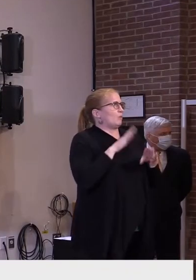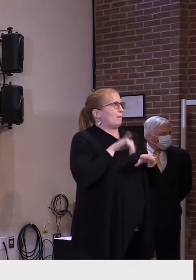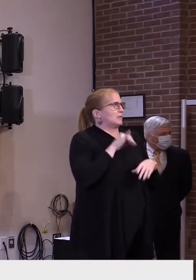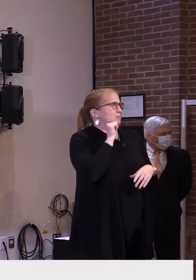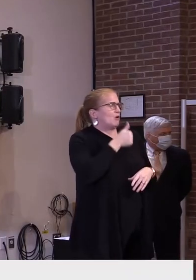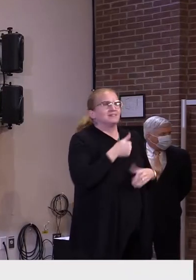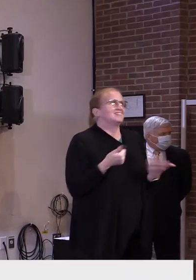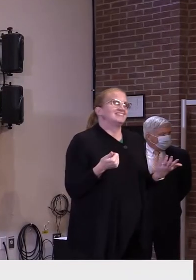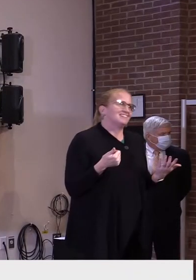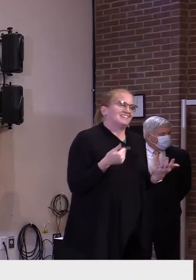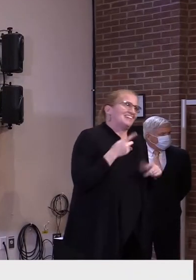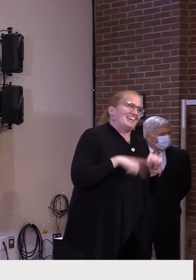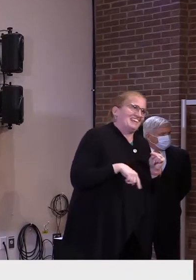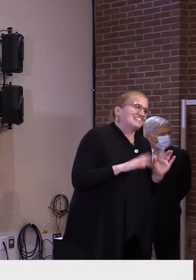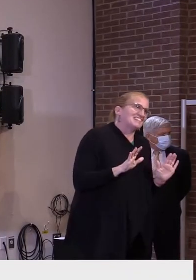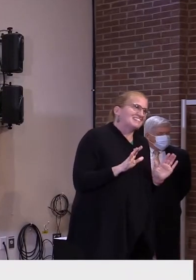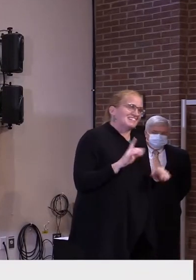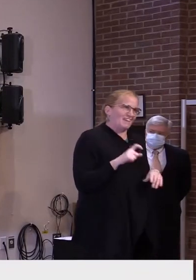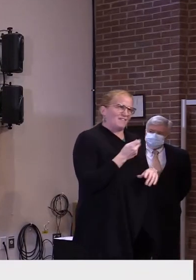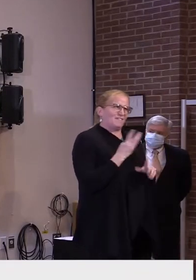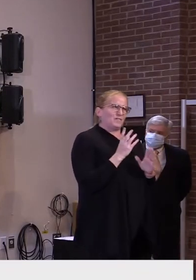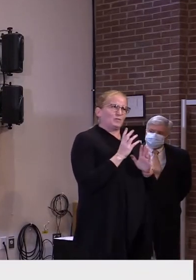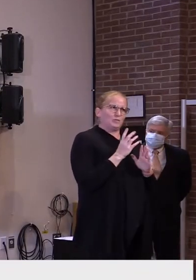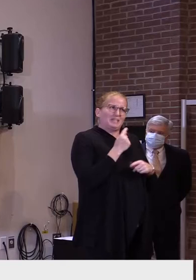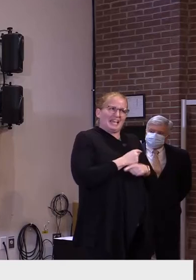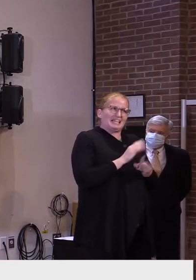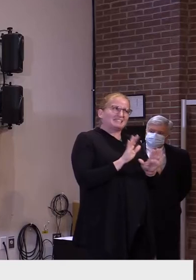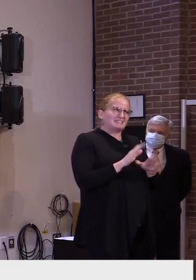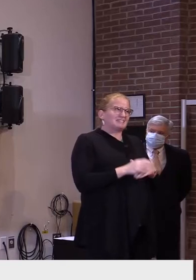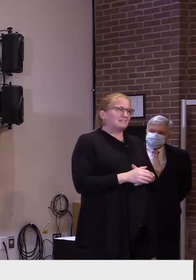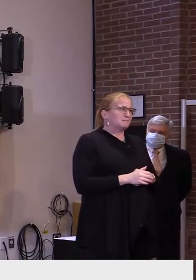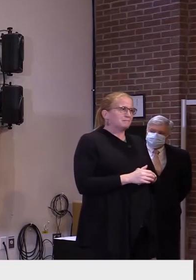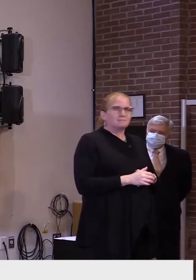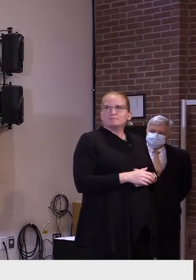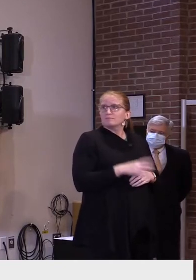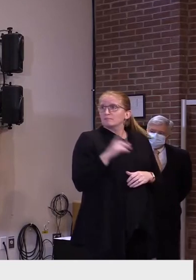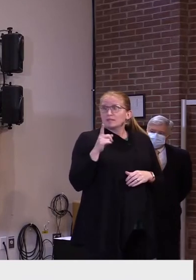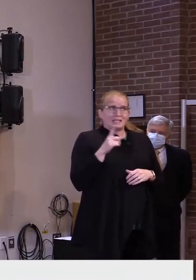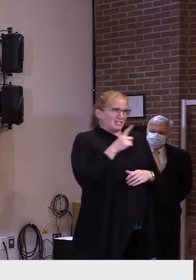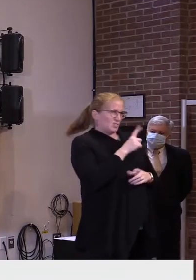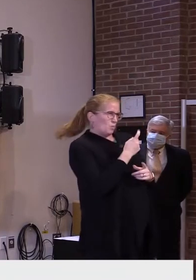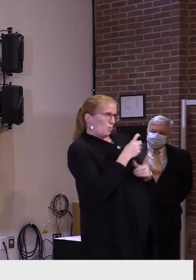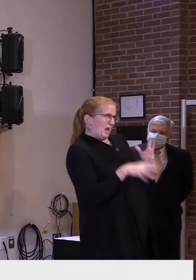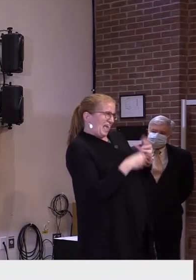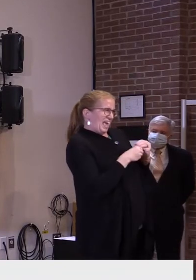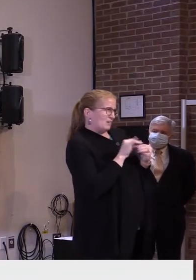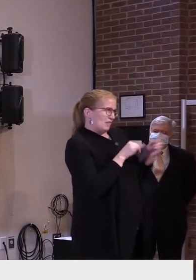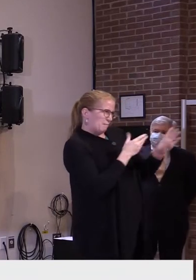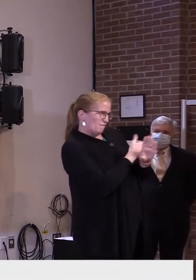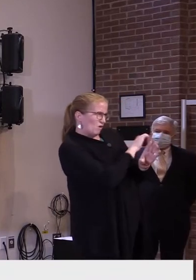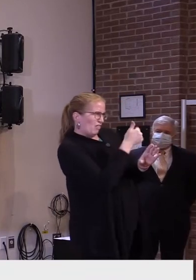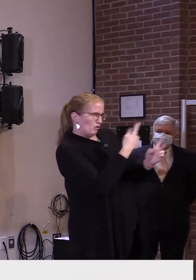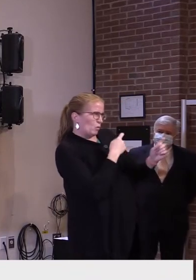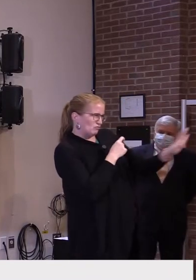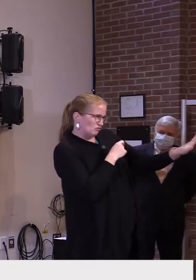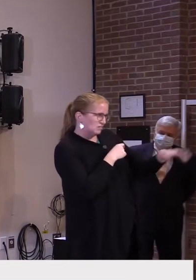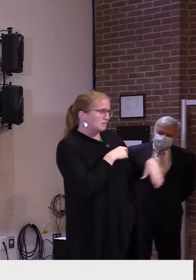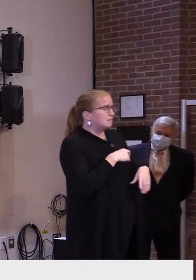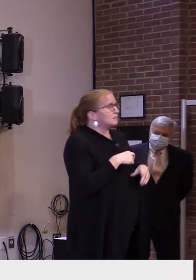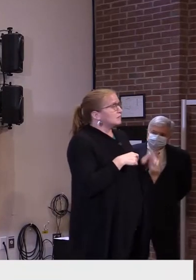Ask one quick follow-up as well. I just want to finish because I have some other information. As you know, every